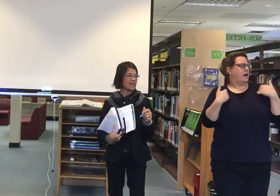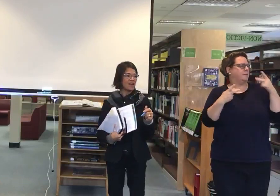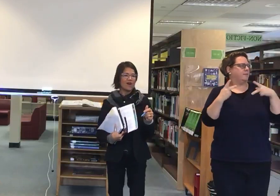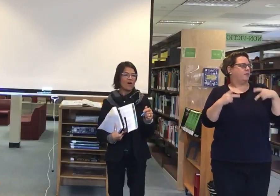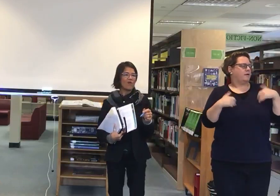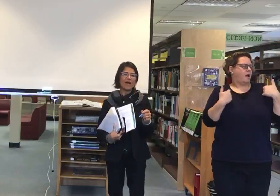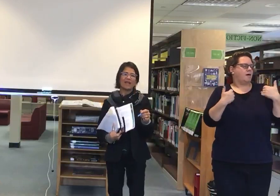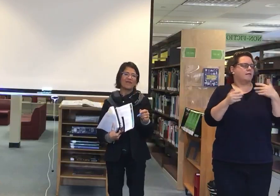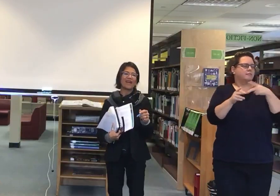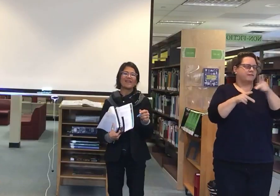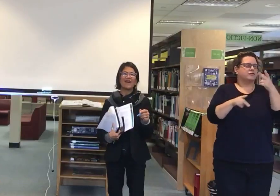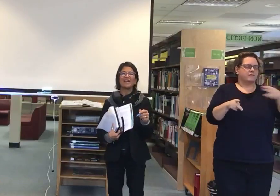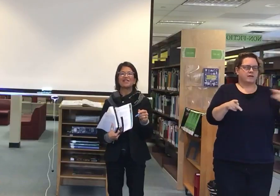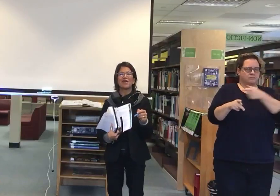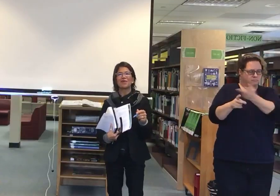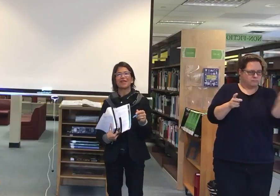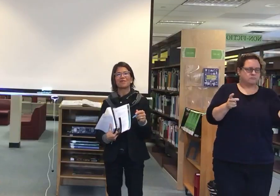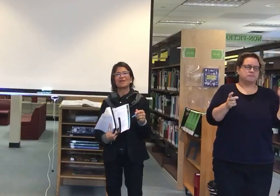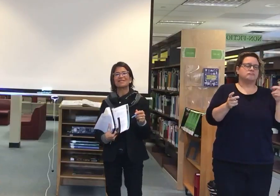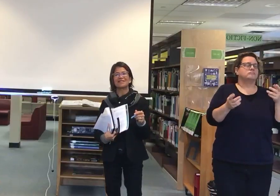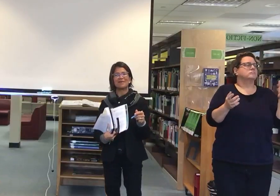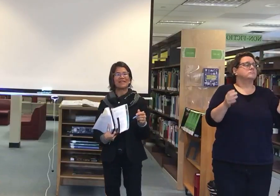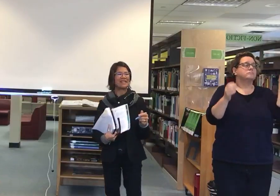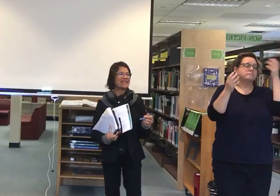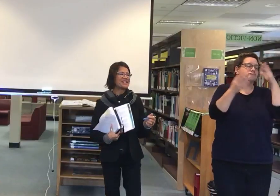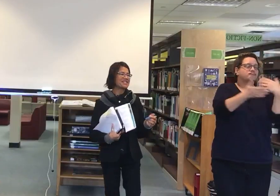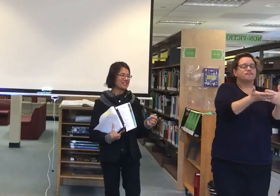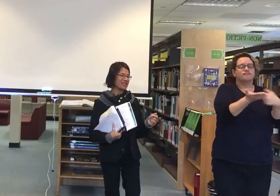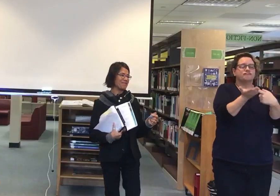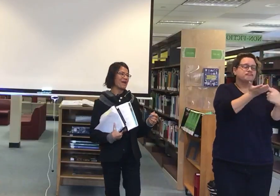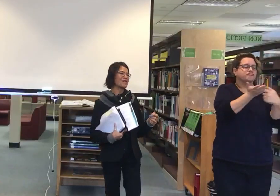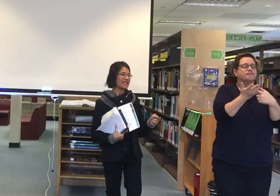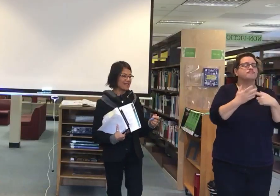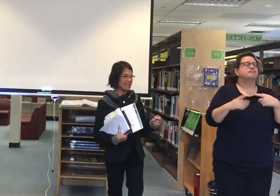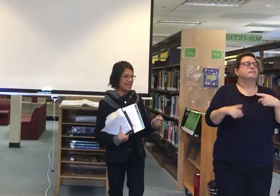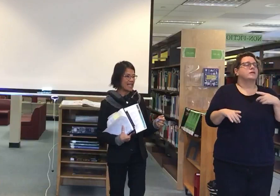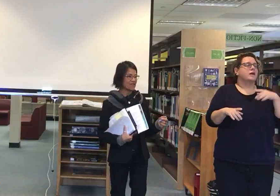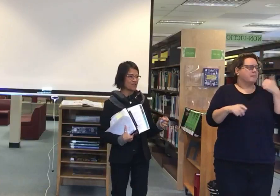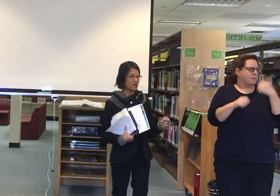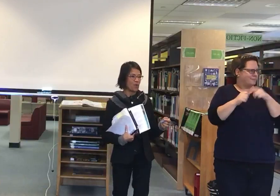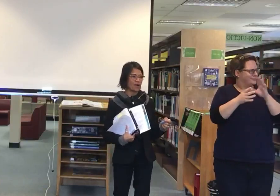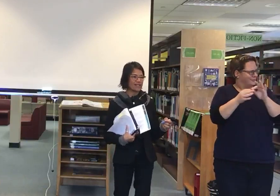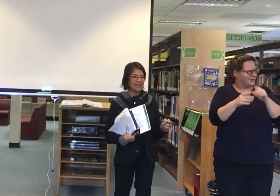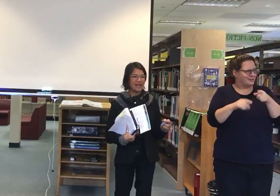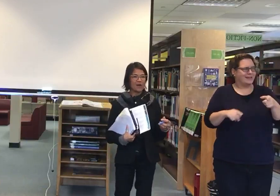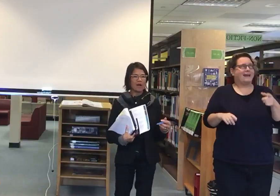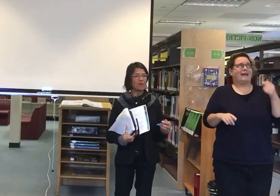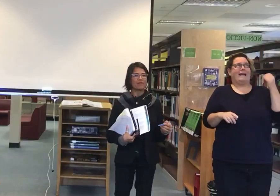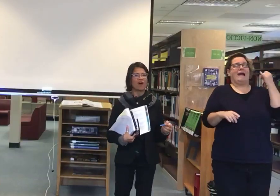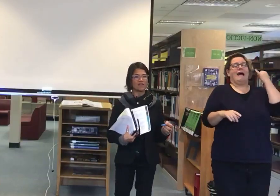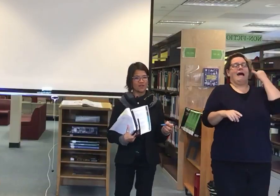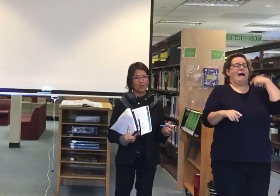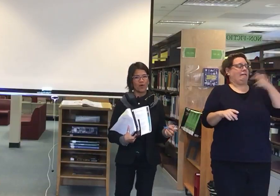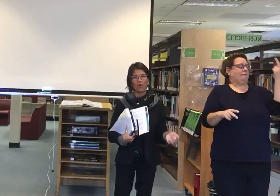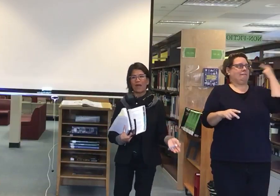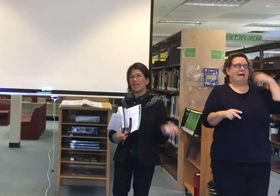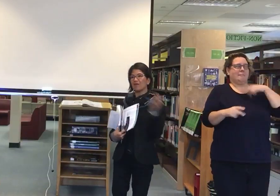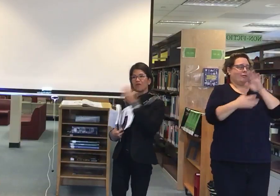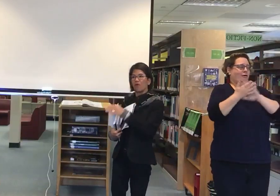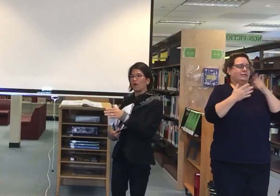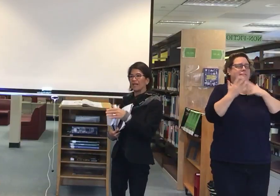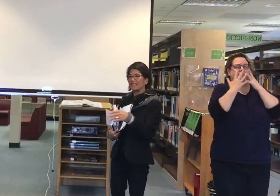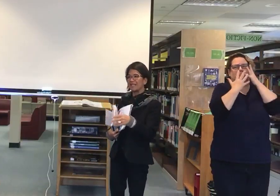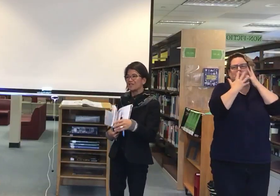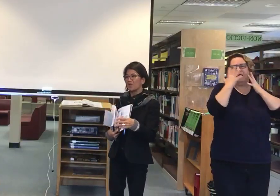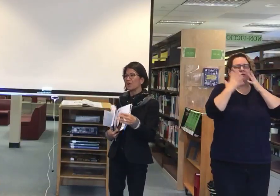they said, oh man, if I had known that it wasn't to be such an embarrassing thing to ask for support, I would have gotten support